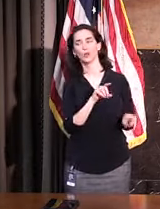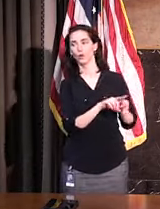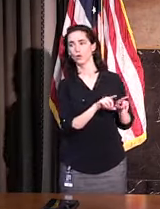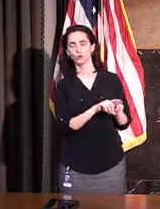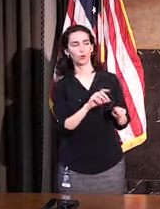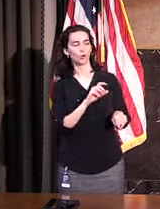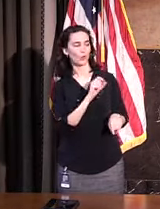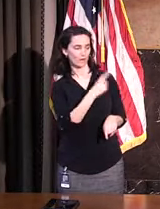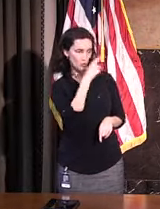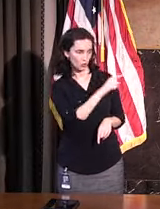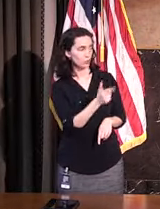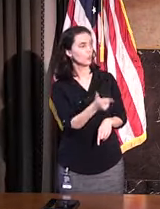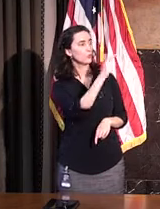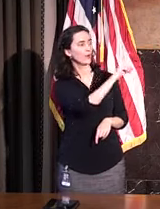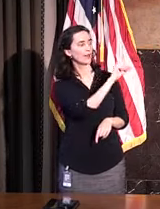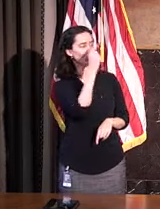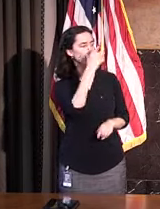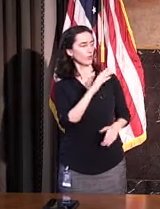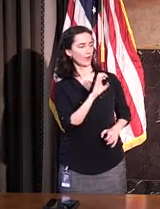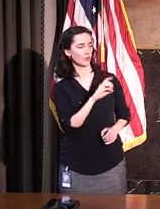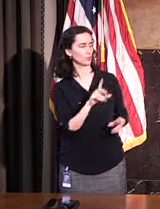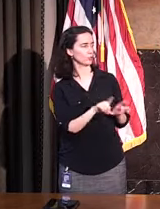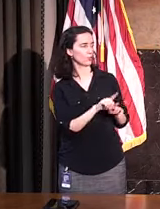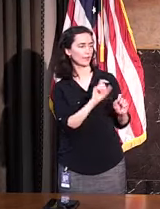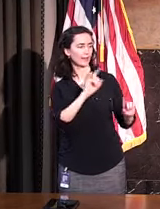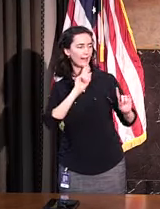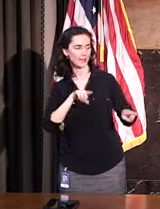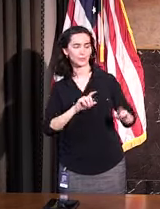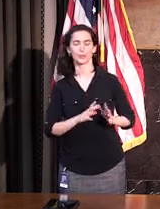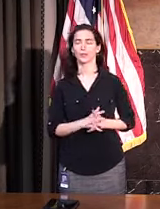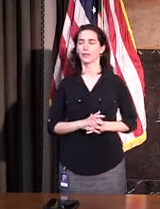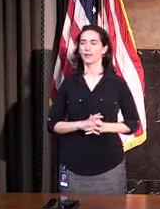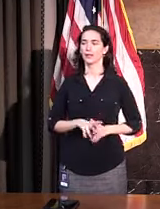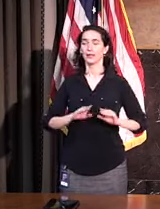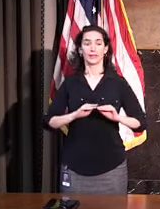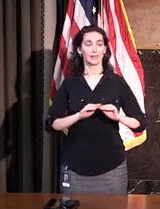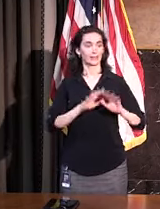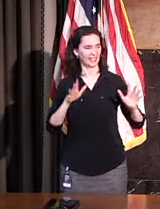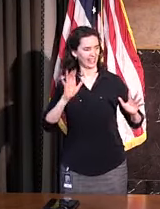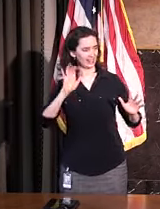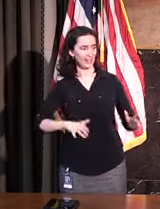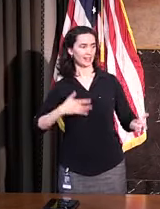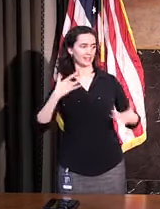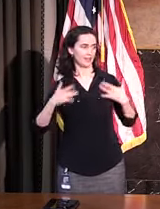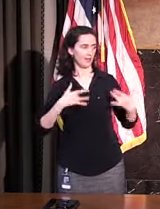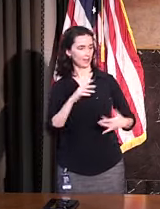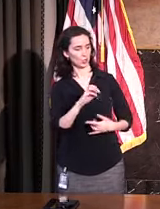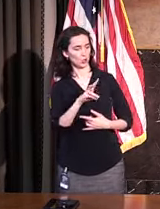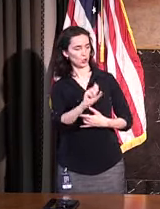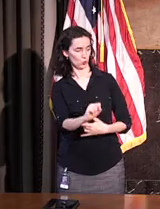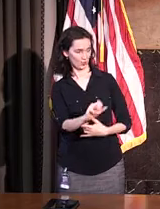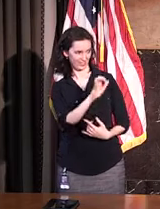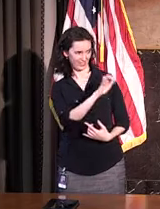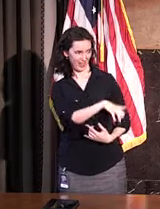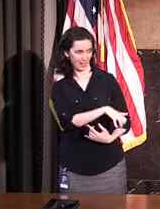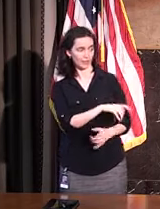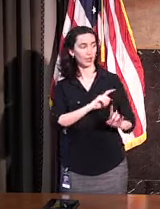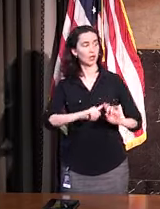As well, feel free to both answer. I mean, clearly this is news in itself, in its own right, by far.